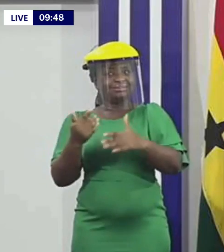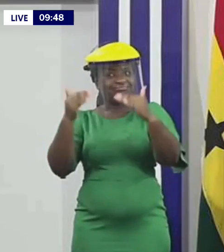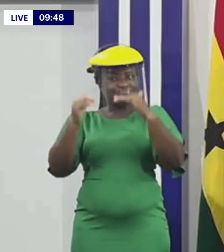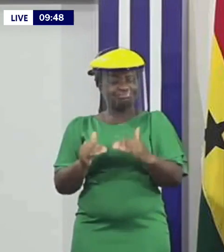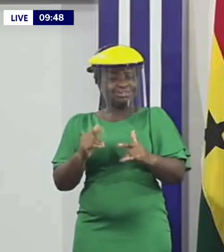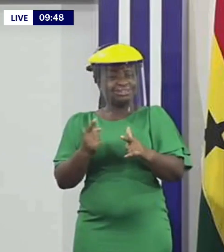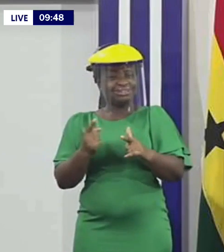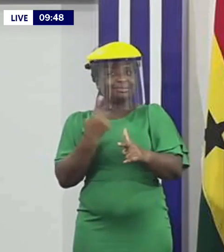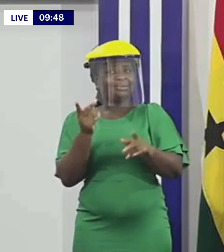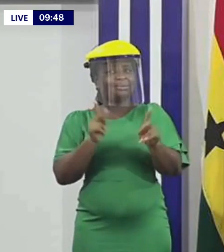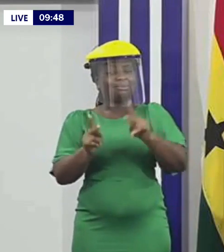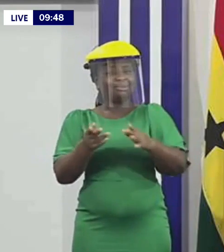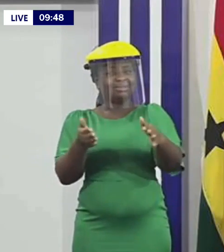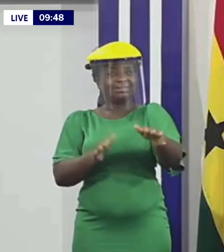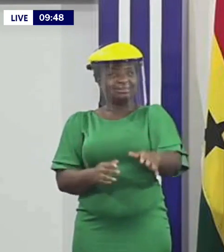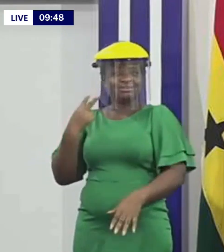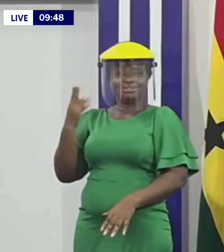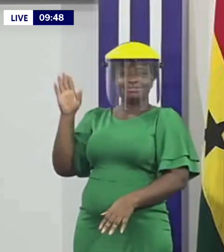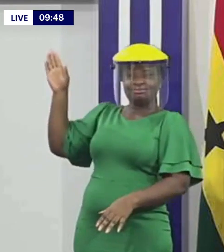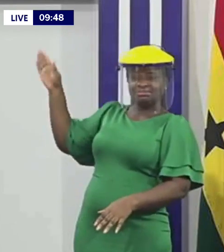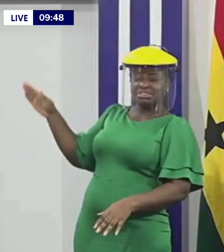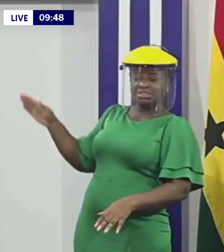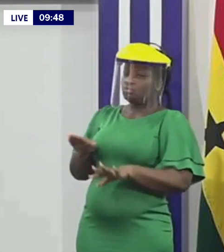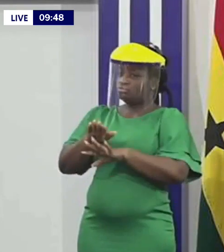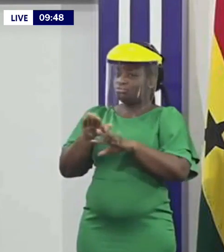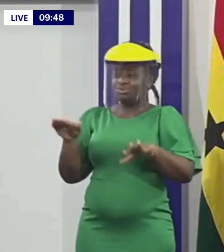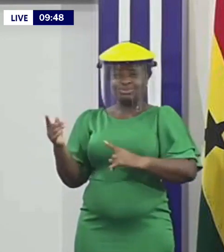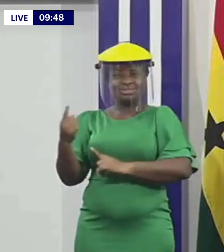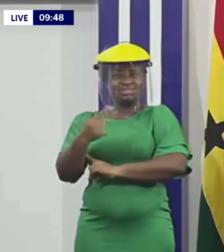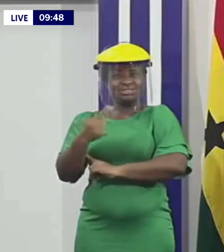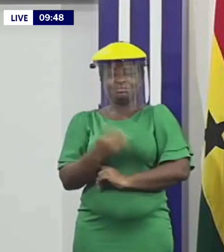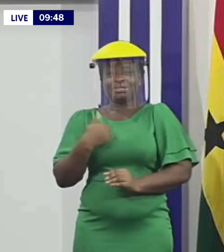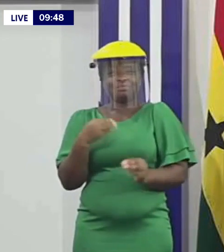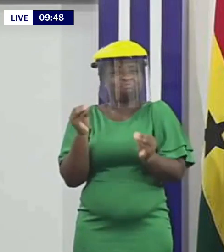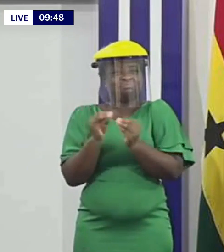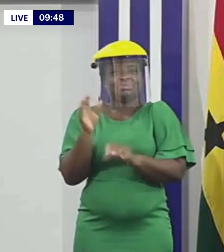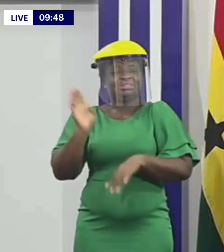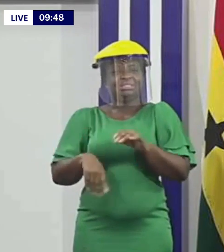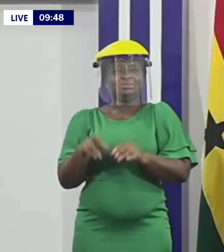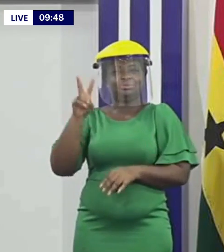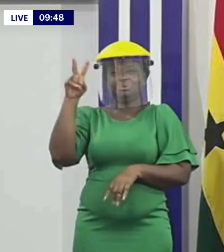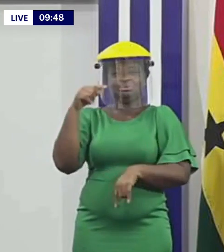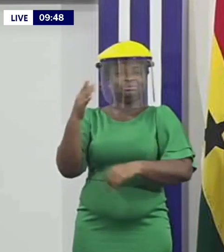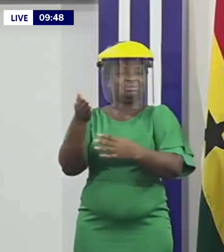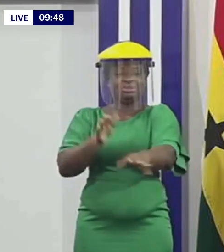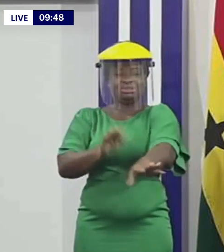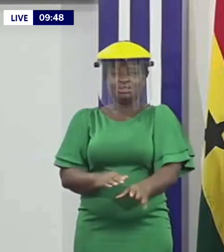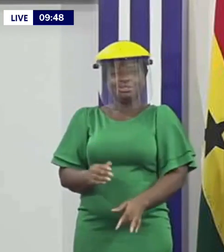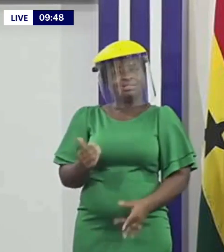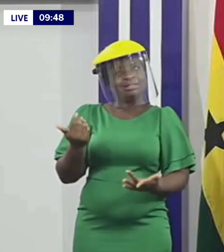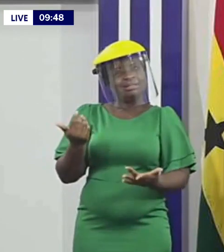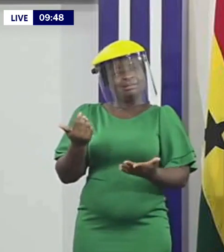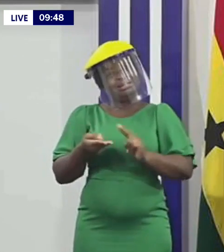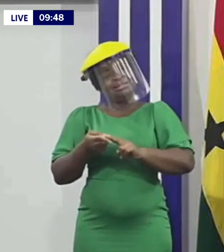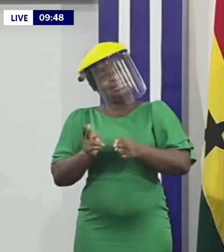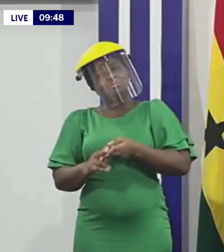we see here, and I think there is no day that we have more than 2 deaths. The maximum number of deaths for